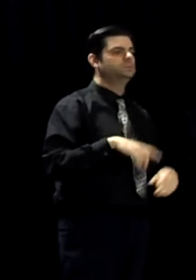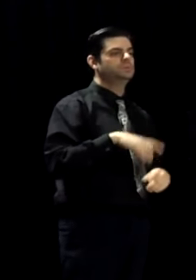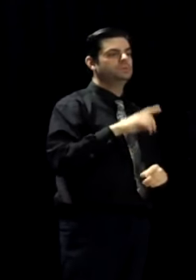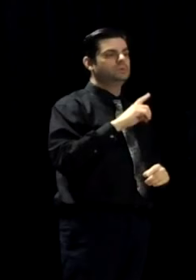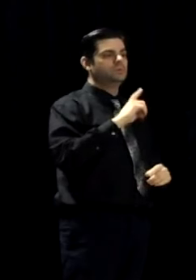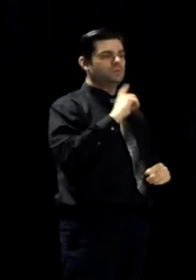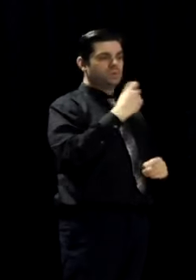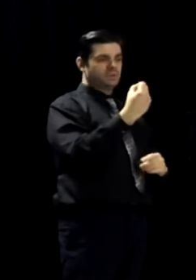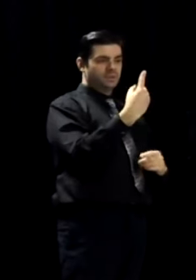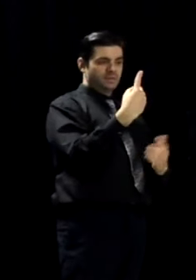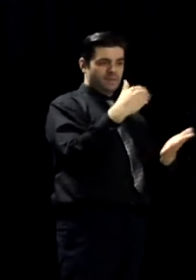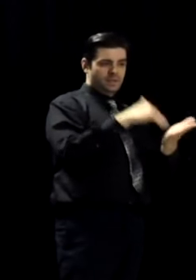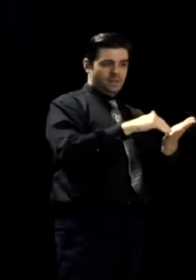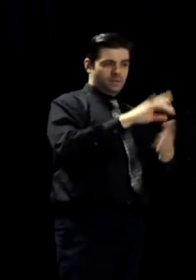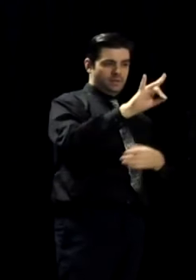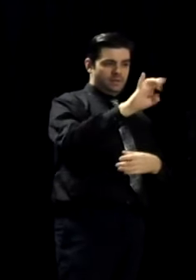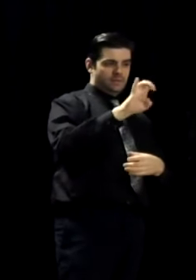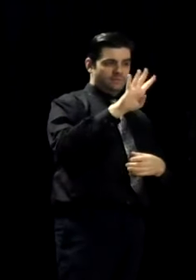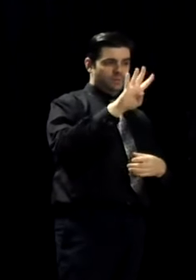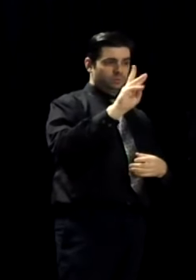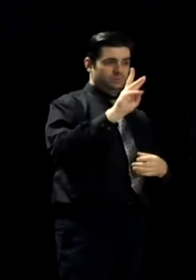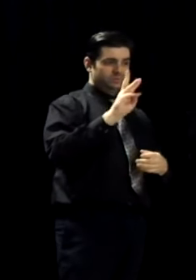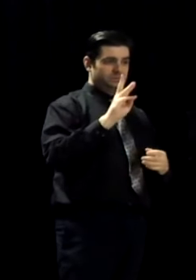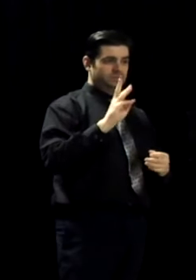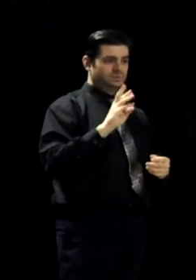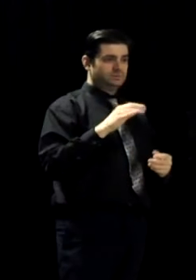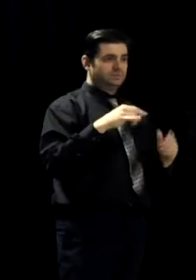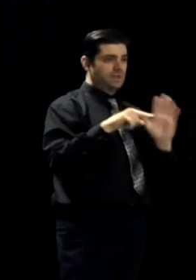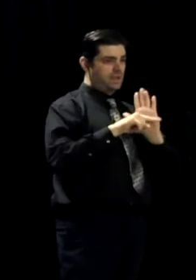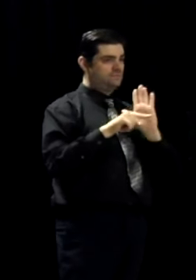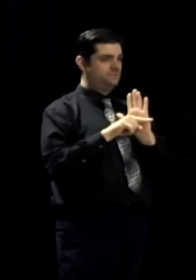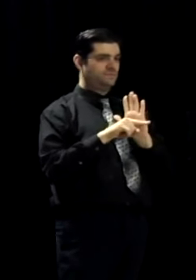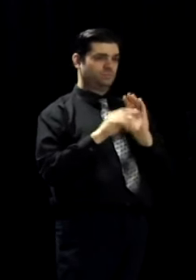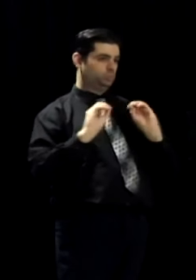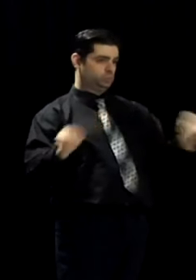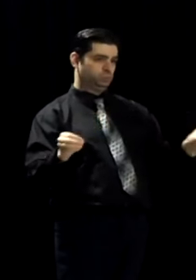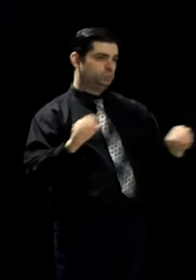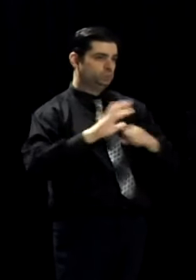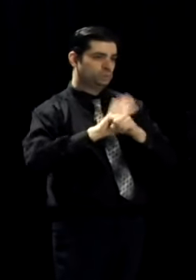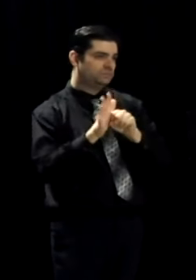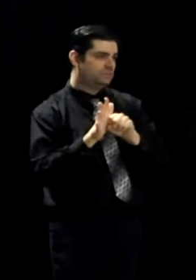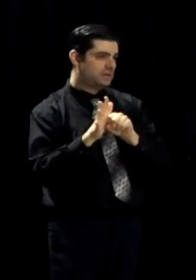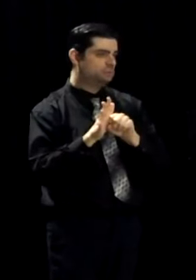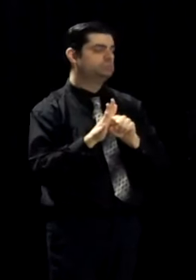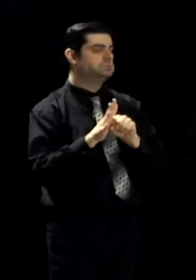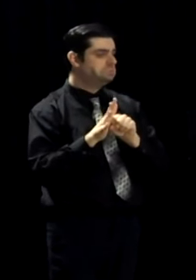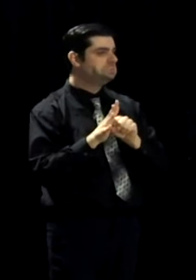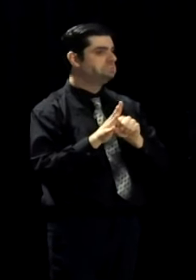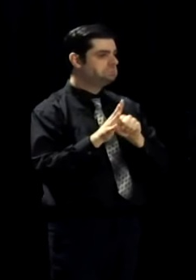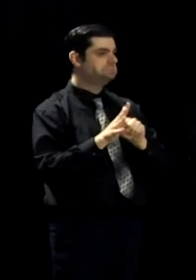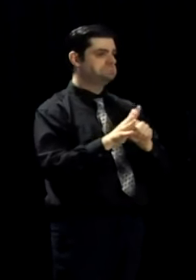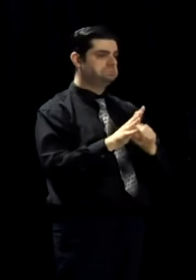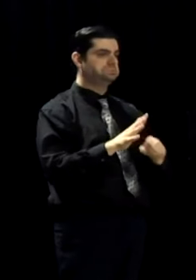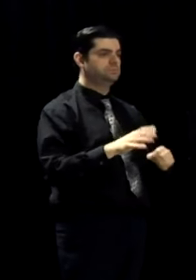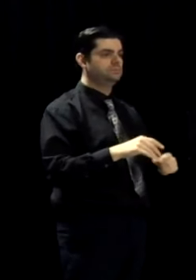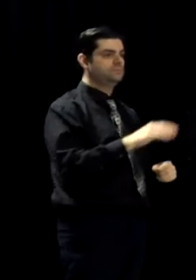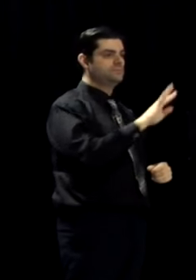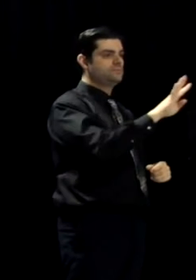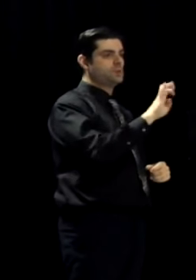11,846 negatives. We have 474 pending tests. This is down by 356 since Friday.